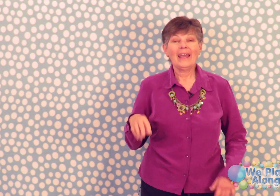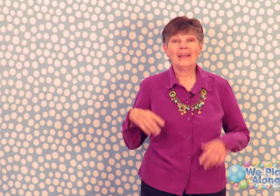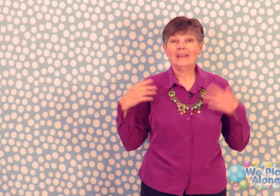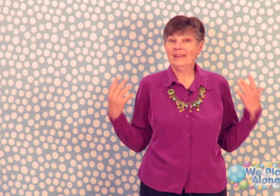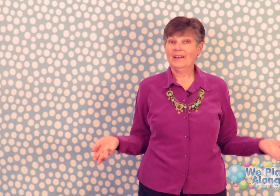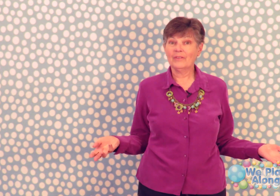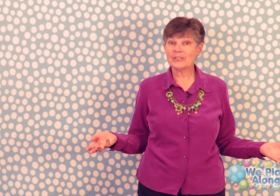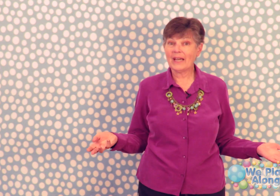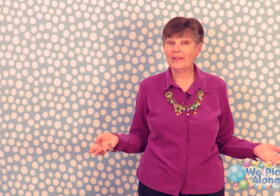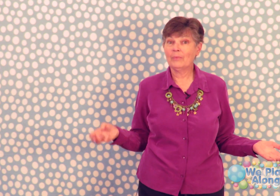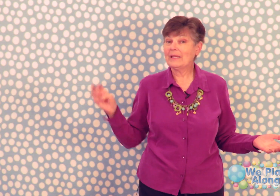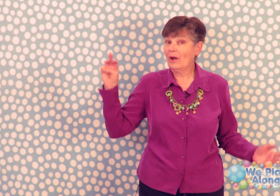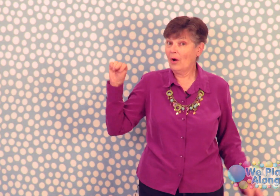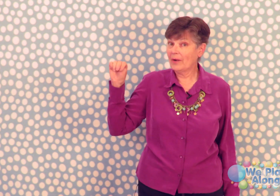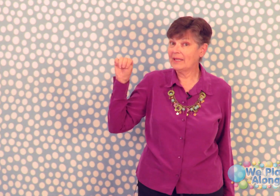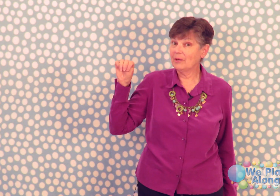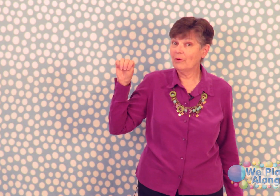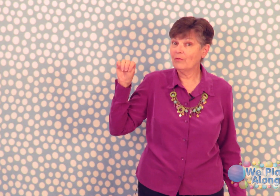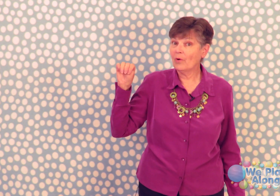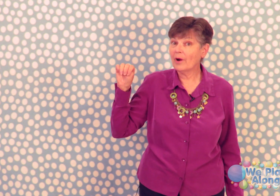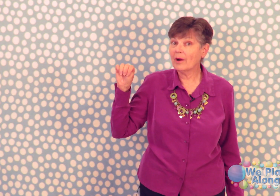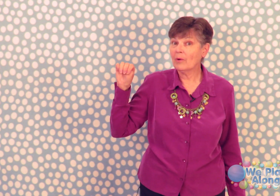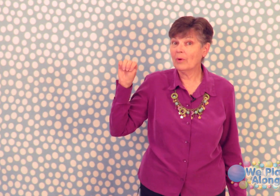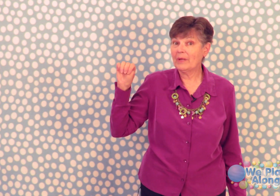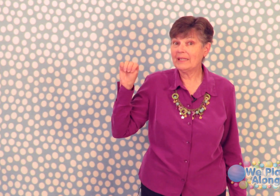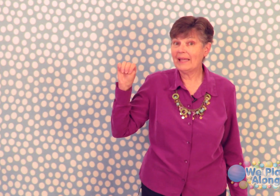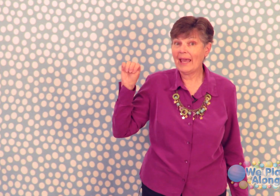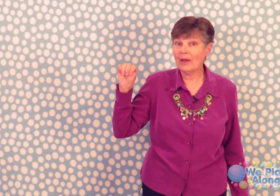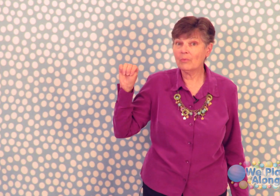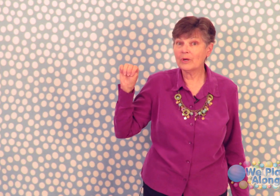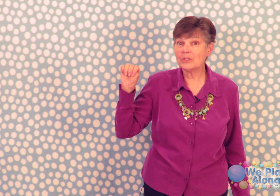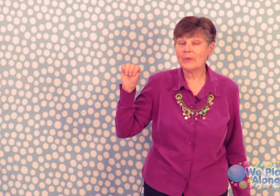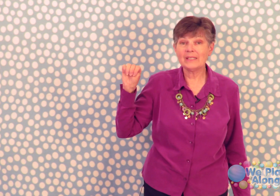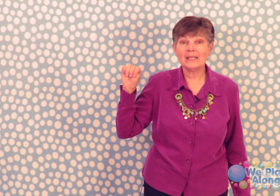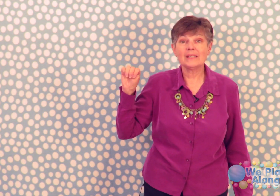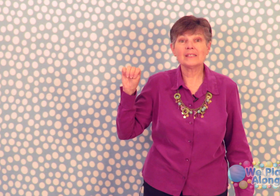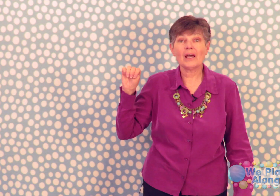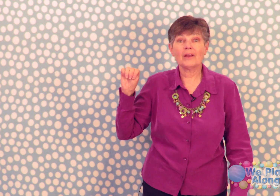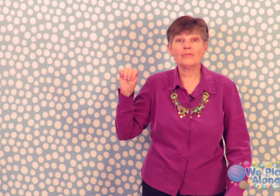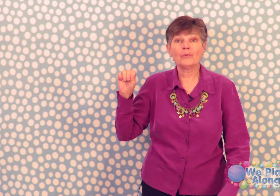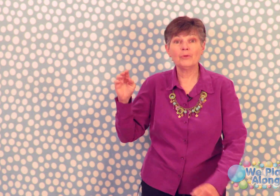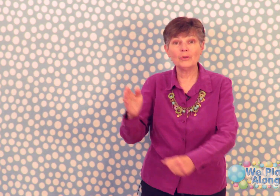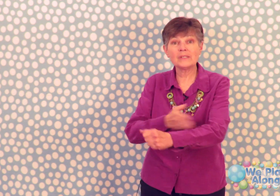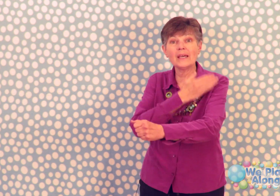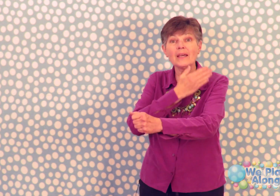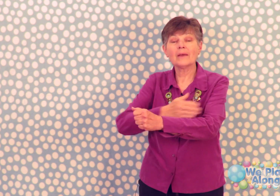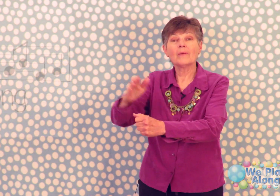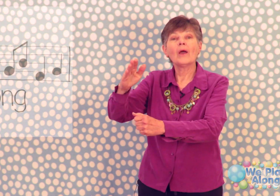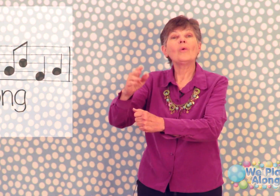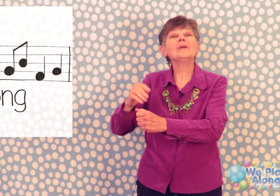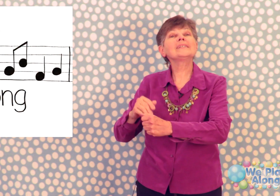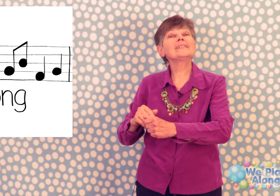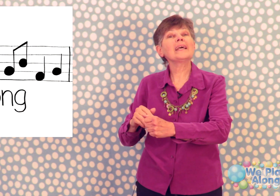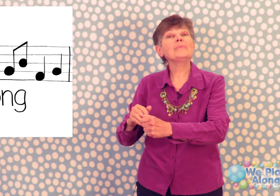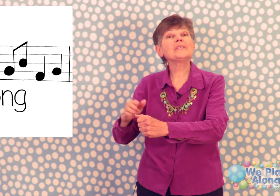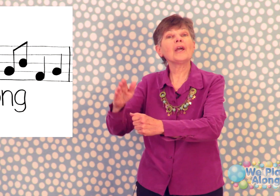And another sign that we already did before, when we did the M words, we did the sign for music. Well, it's the same sign